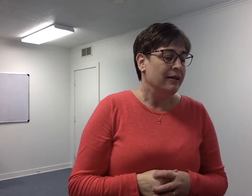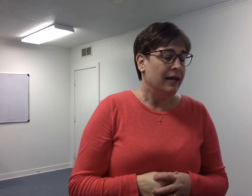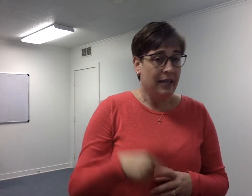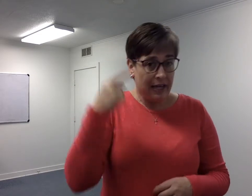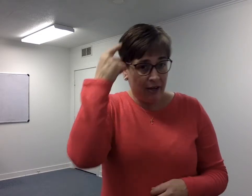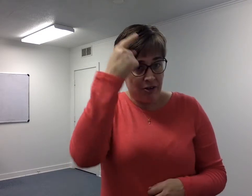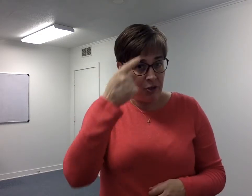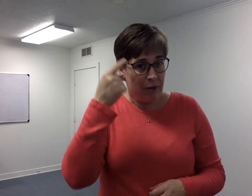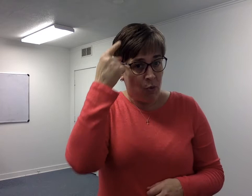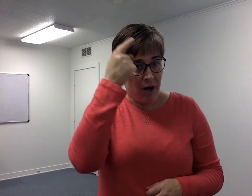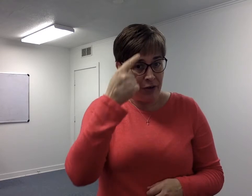And that can also be wander,